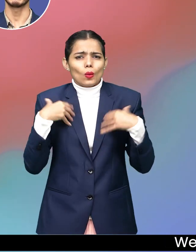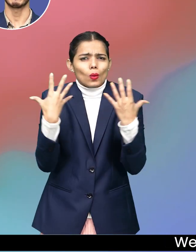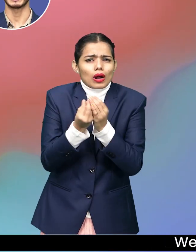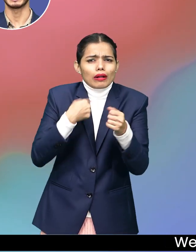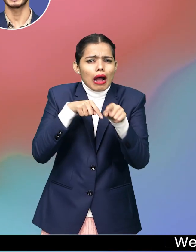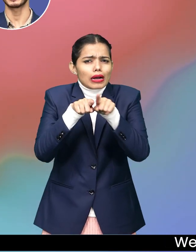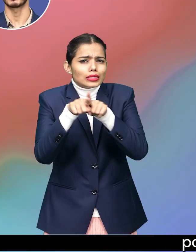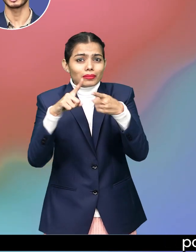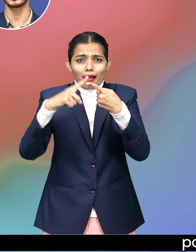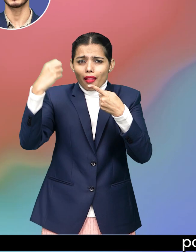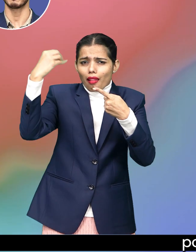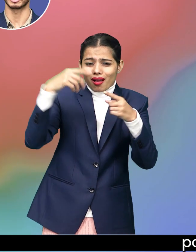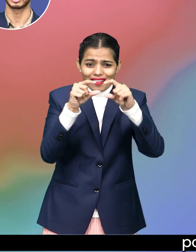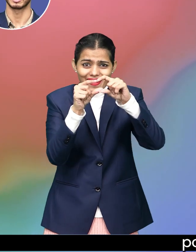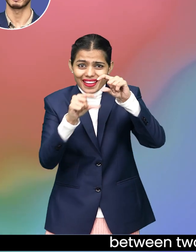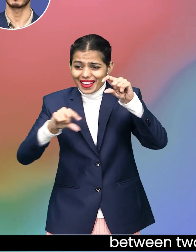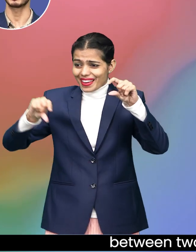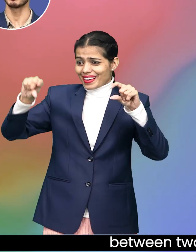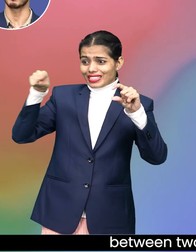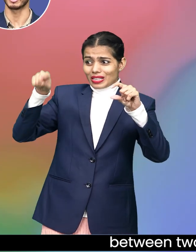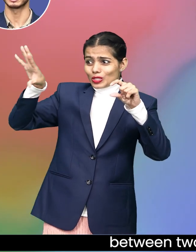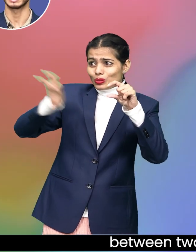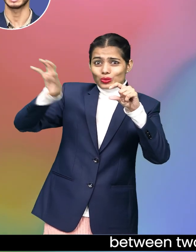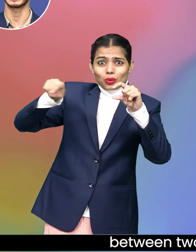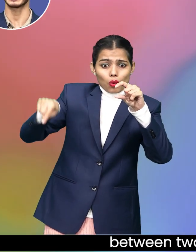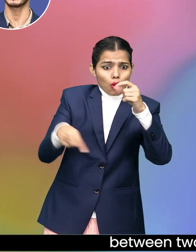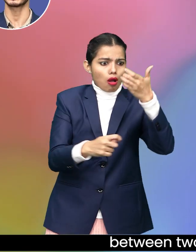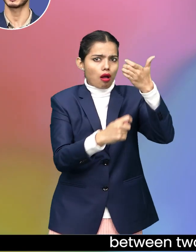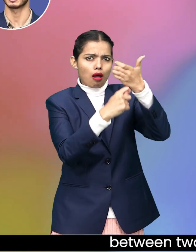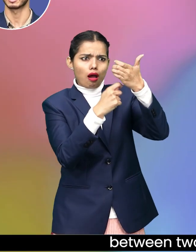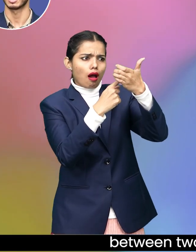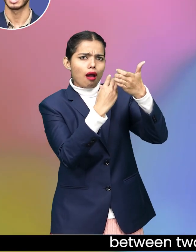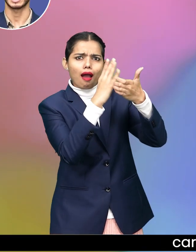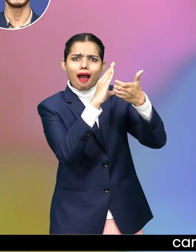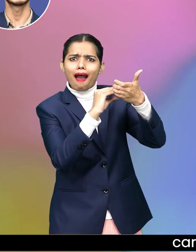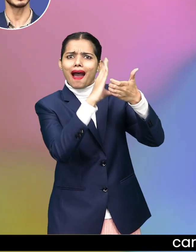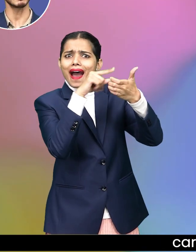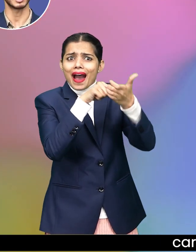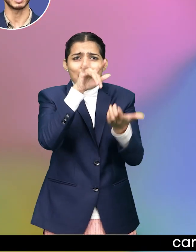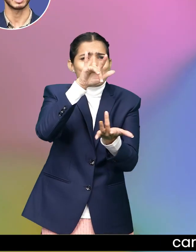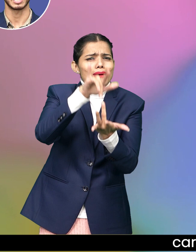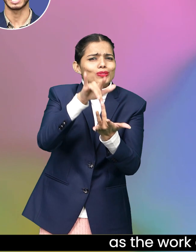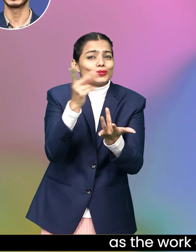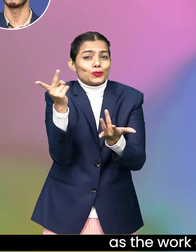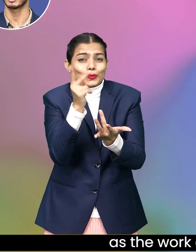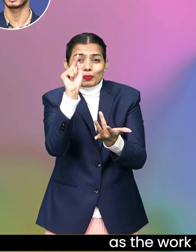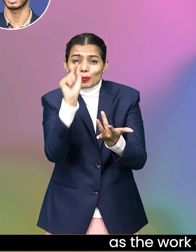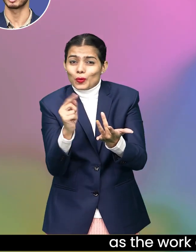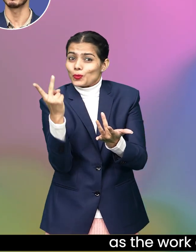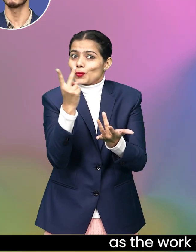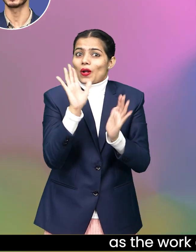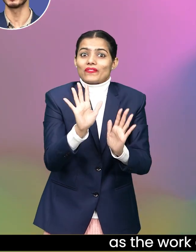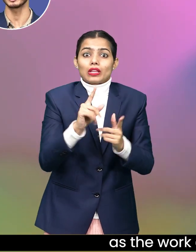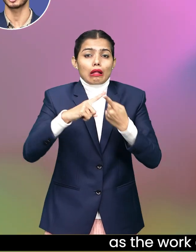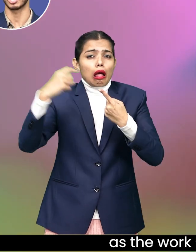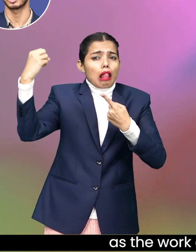We define electric potential difference between 2 points in an electric circuit carrying some current as the work done to